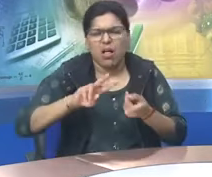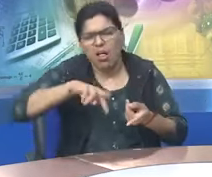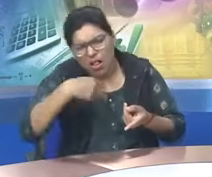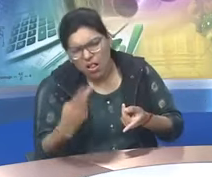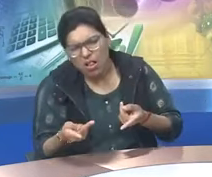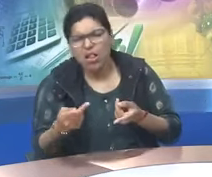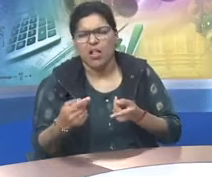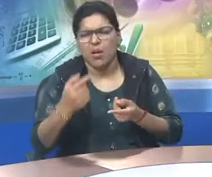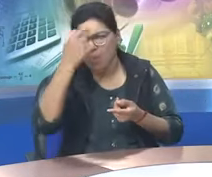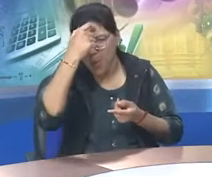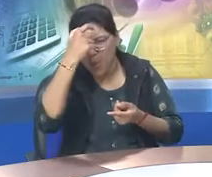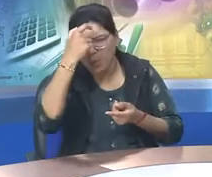whatever she had.